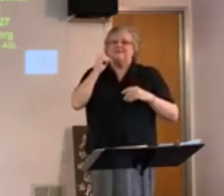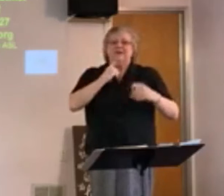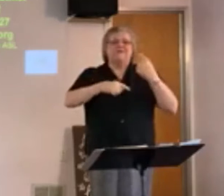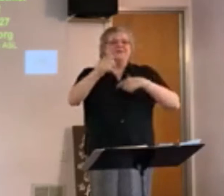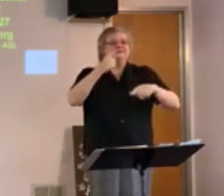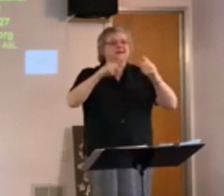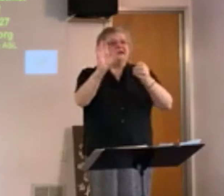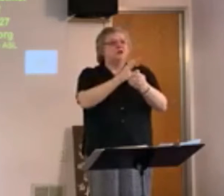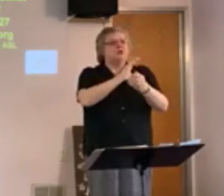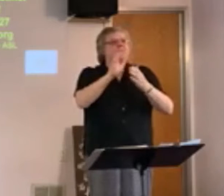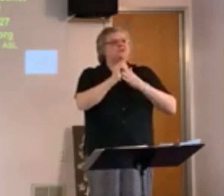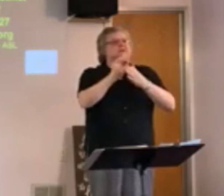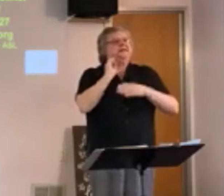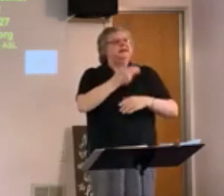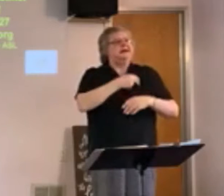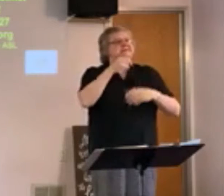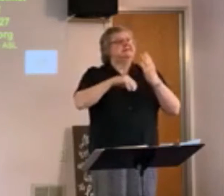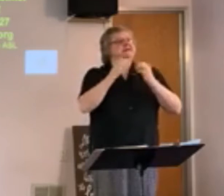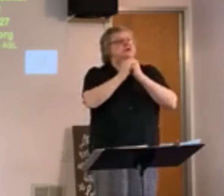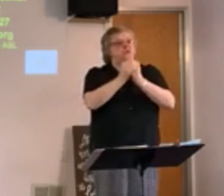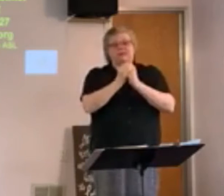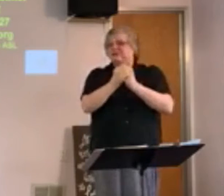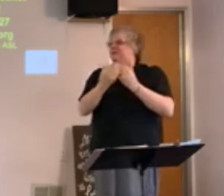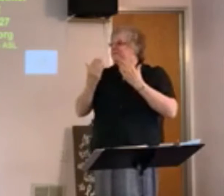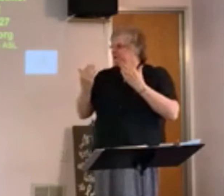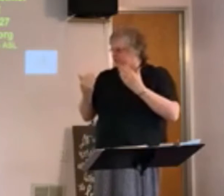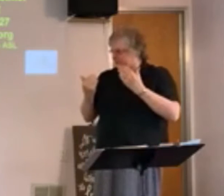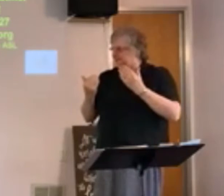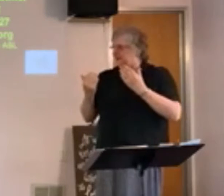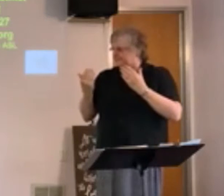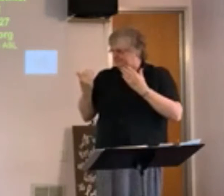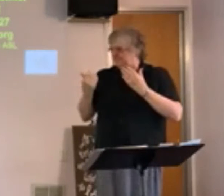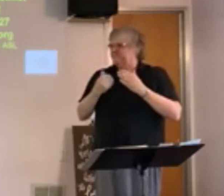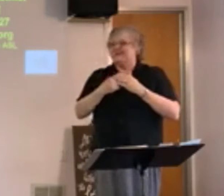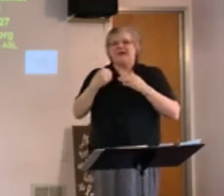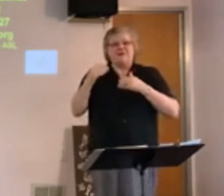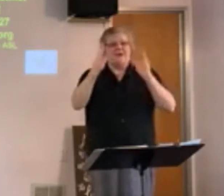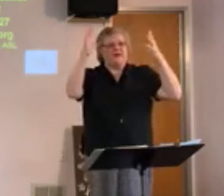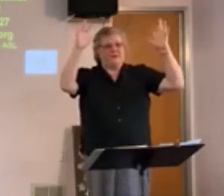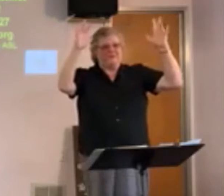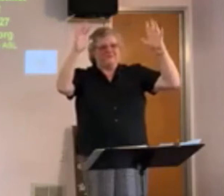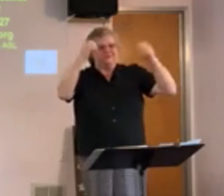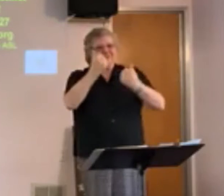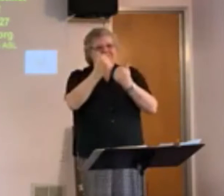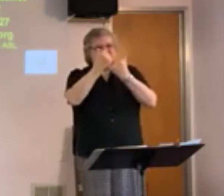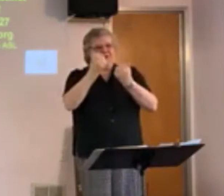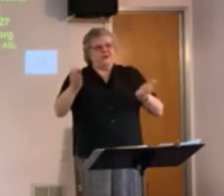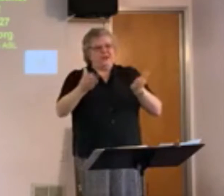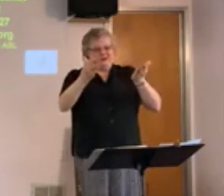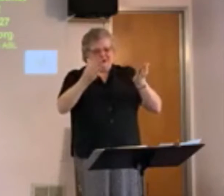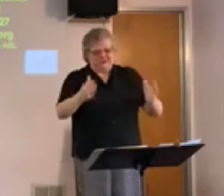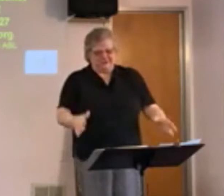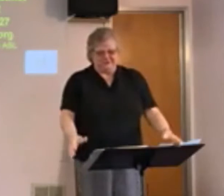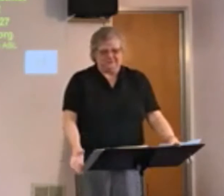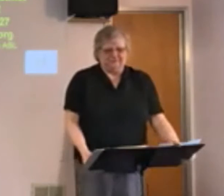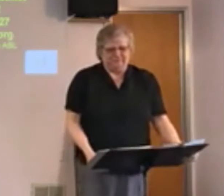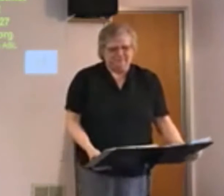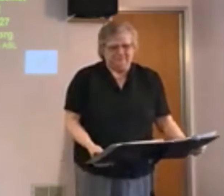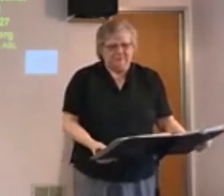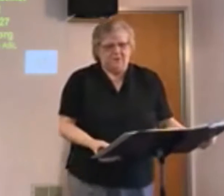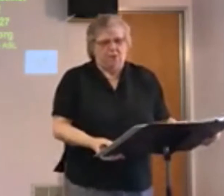Signing Choir lead us in worship. And so remember, this is the way that we support and encourage them.